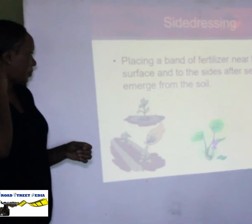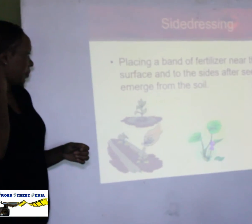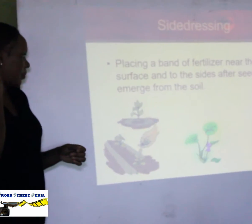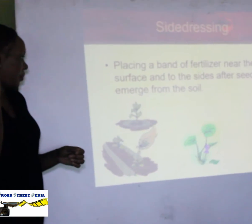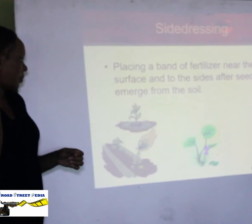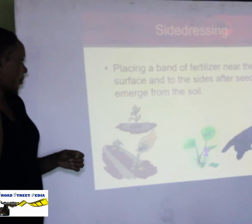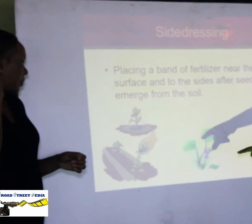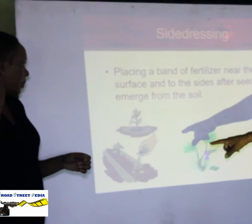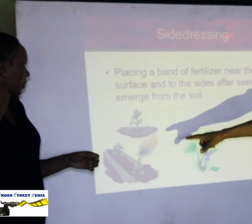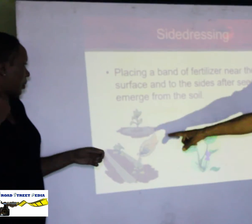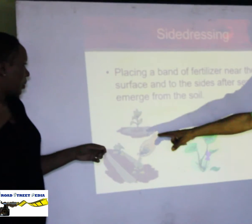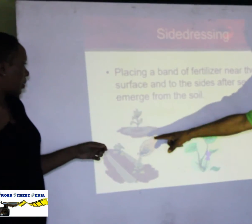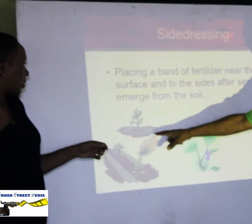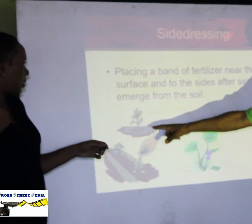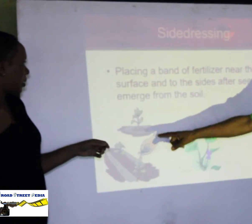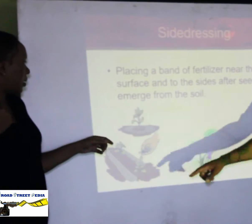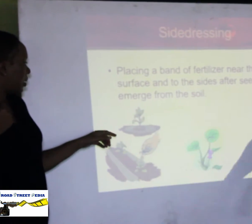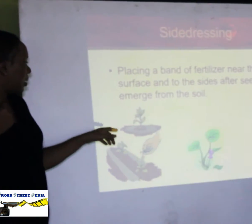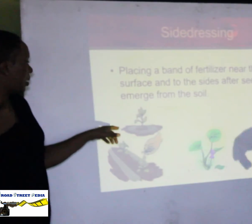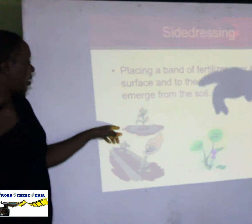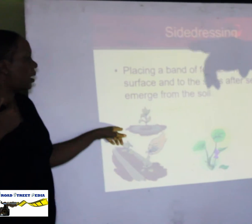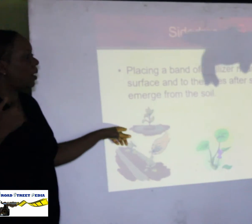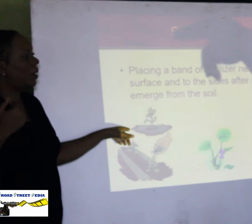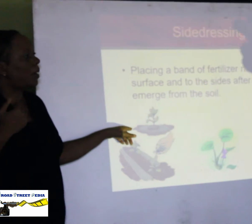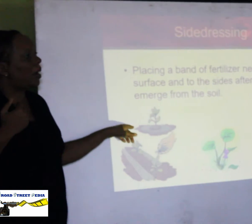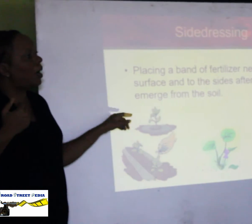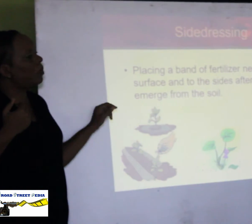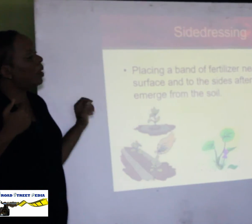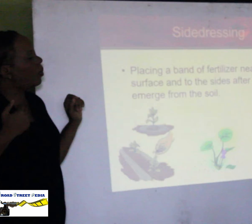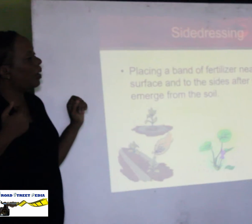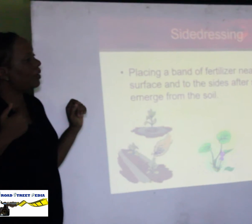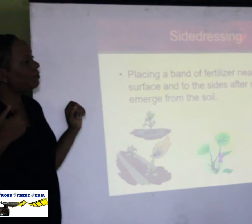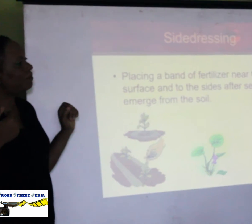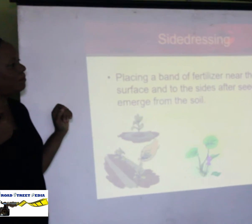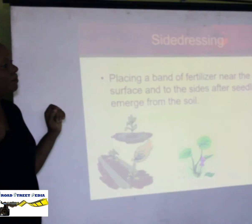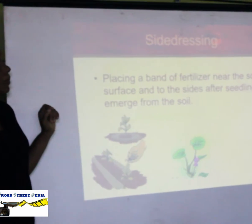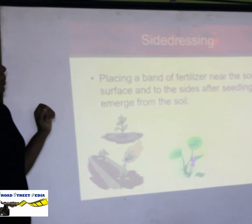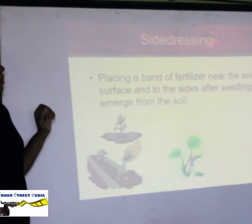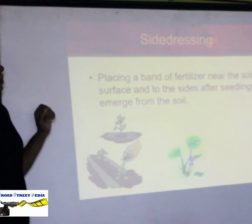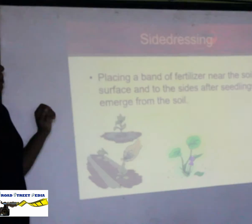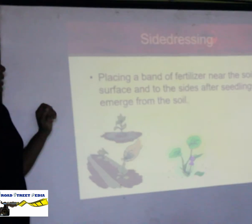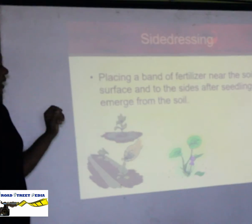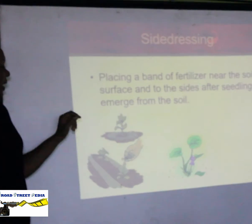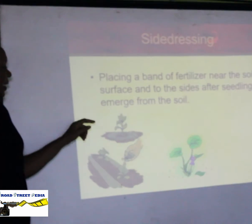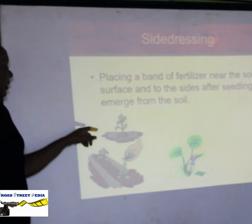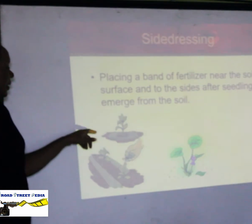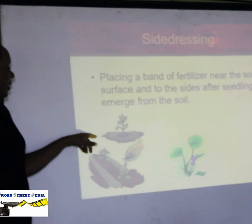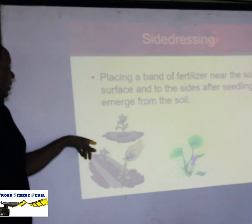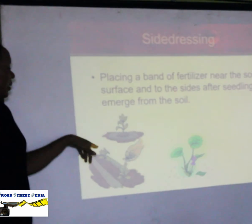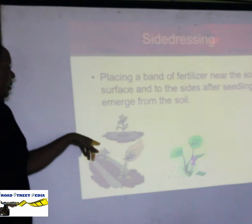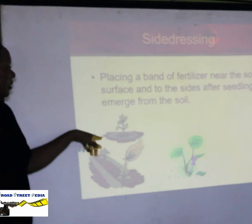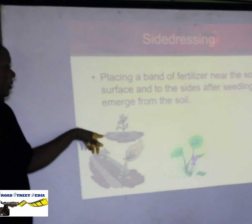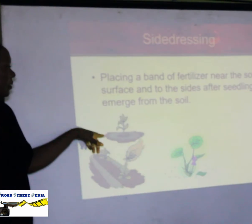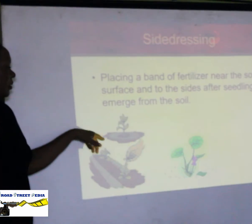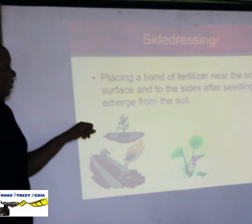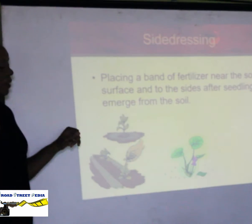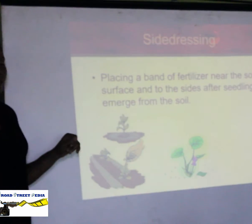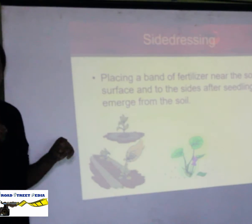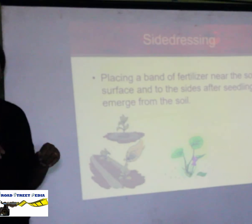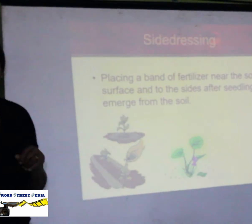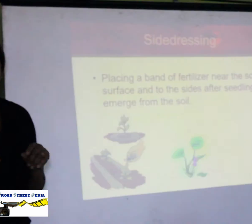call a band, and this is with the granite fertilizer. What? Band, B-A-N-D. B-A-N-D? Yeah,